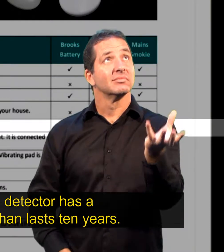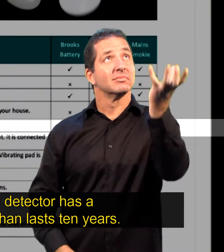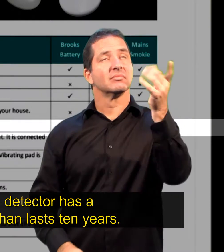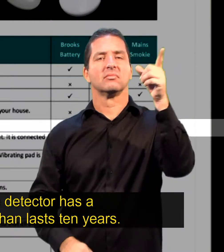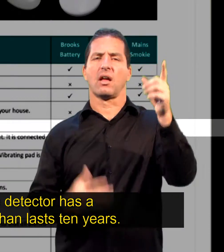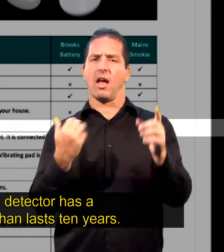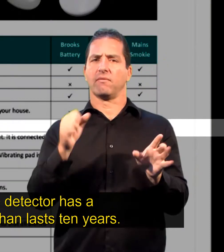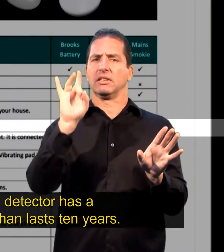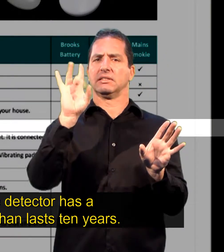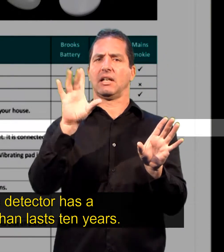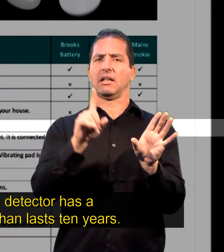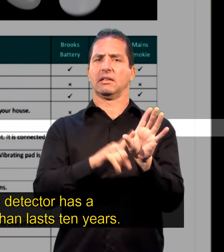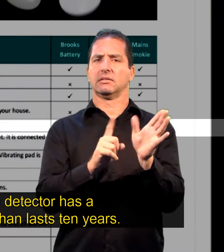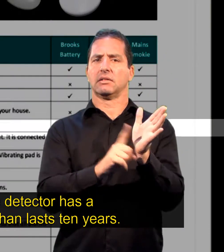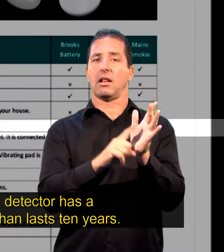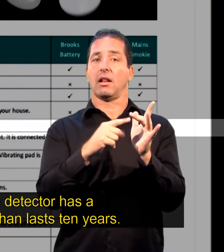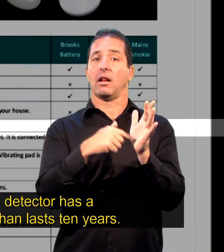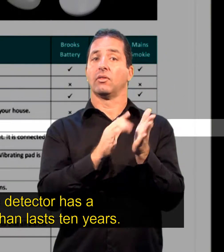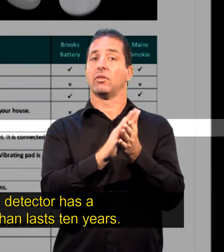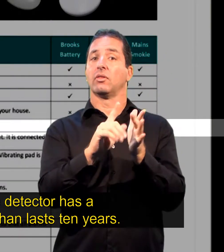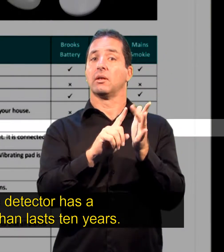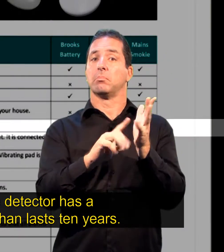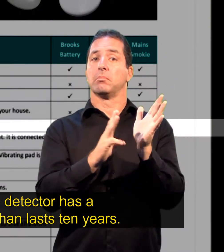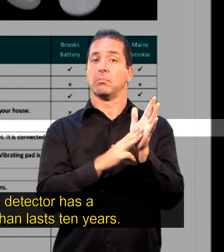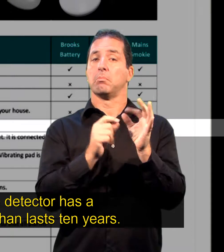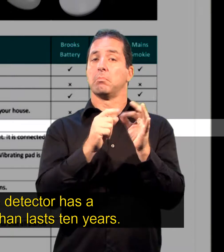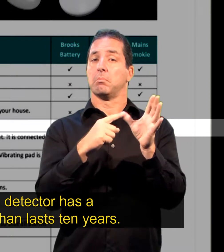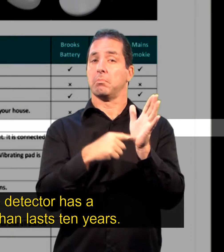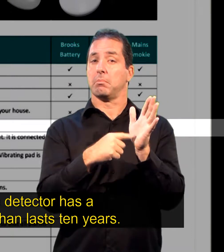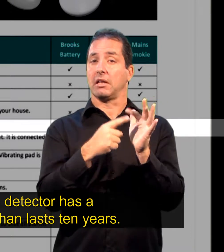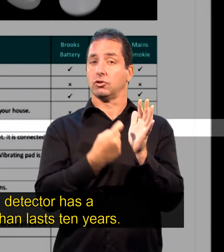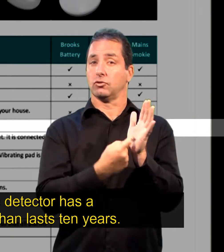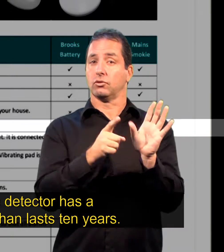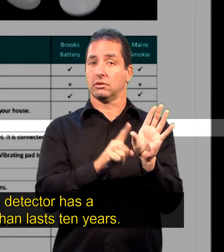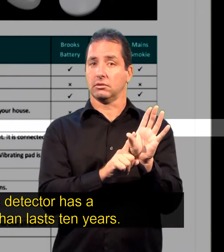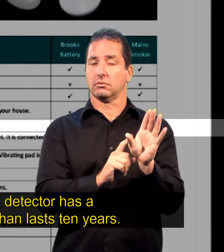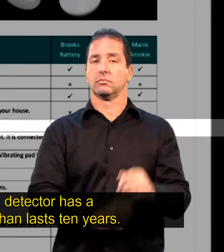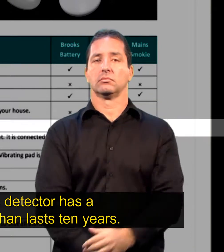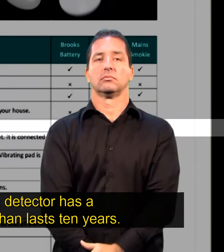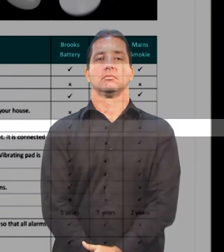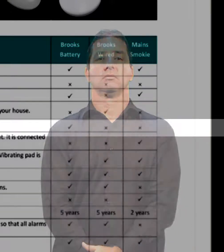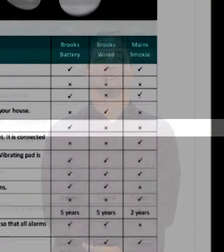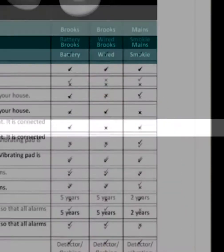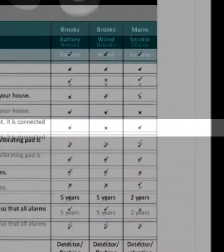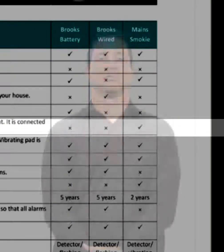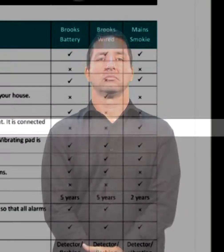The smoke detector has a lithium battery that lasts 10 years.